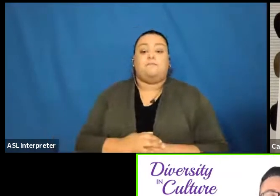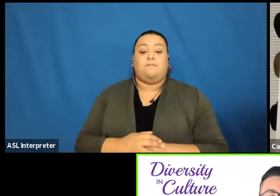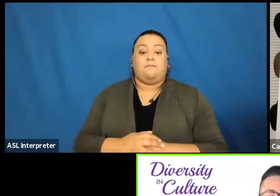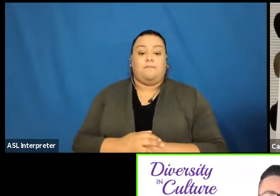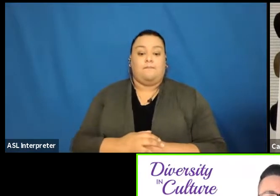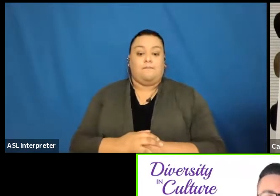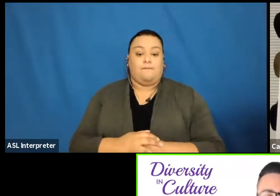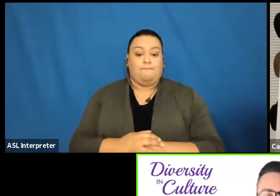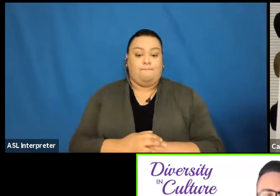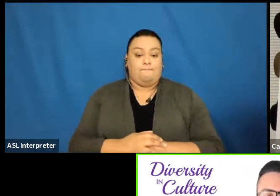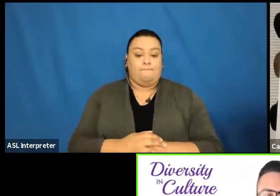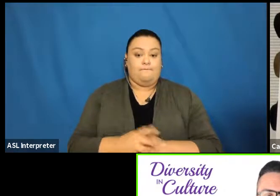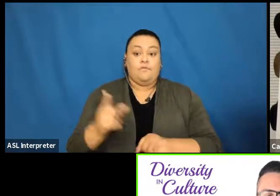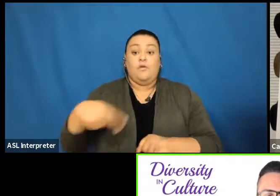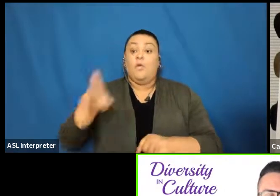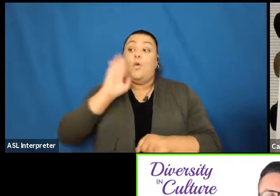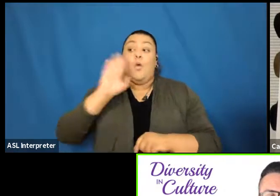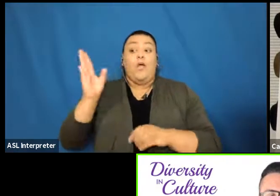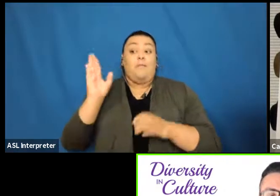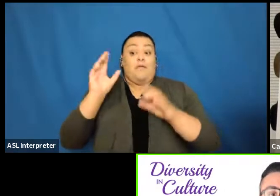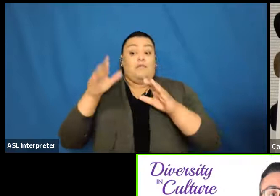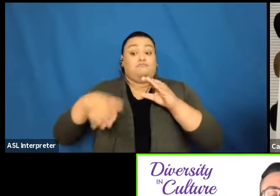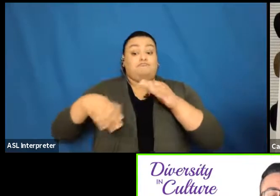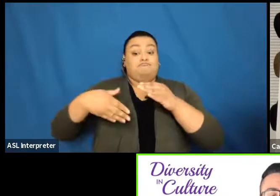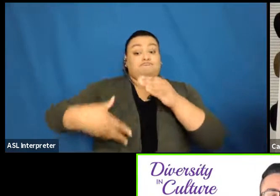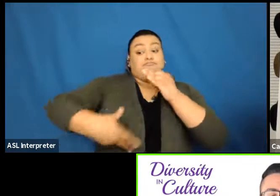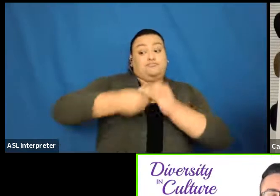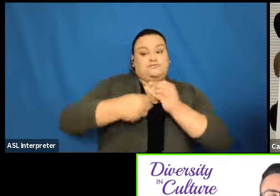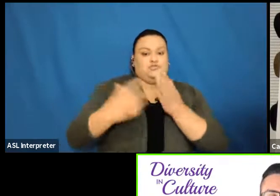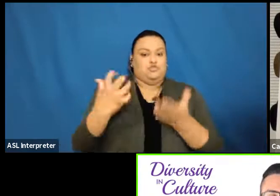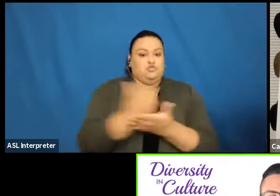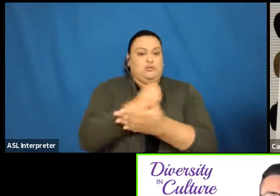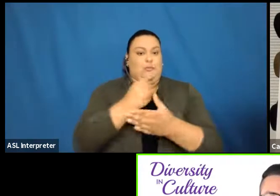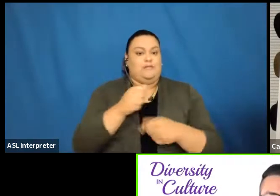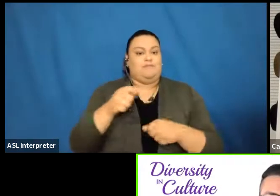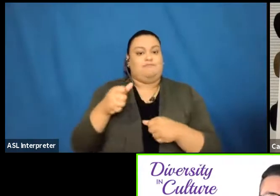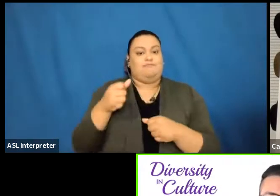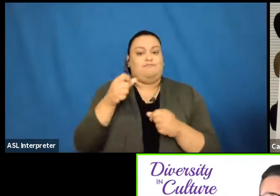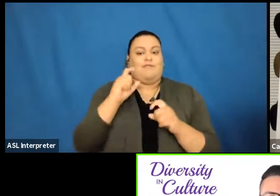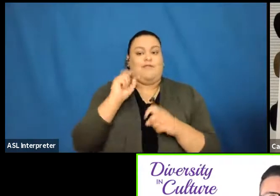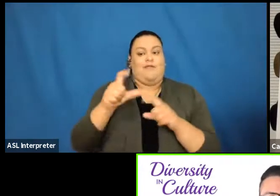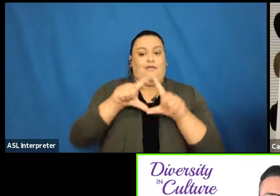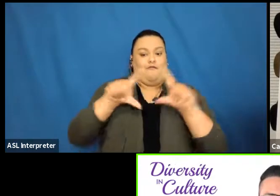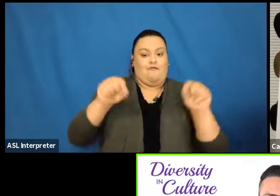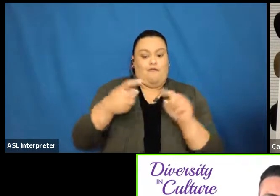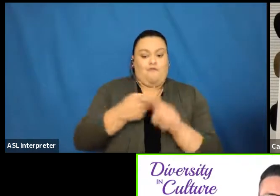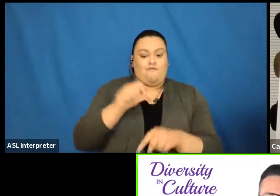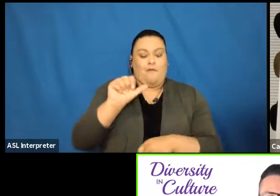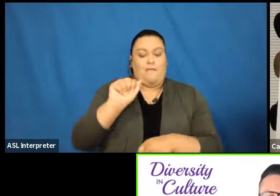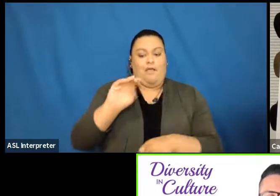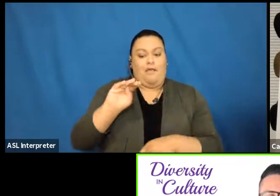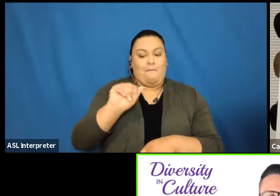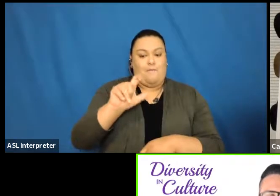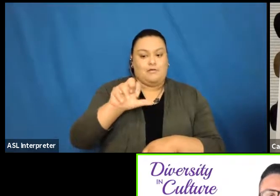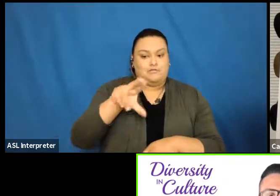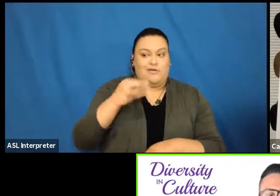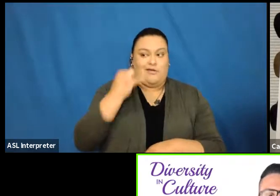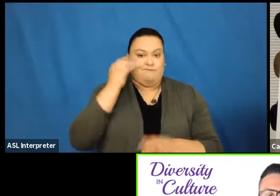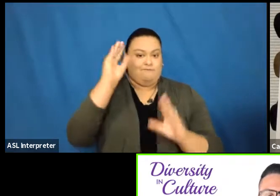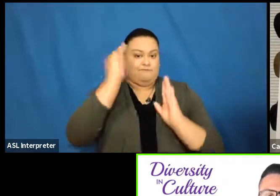you will be entered to win a gift card from Amazon for $20 if you fill out that survey. So we do appreciate it.